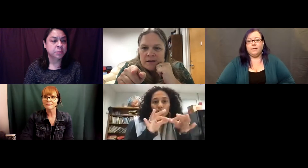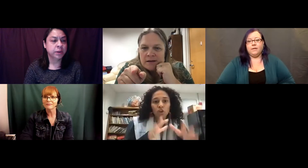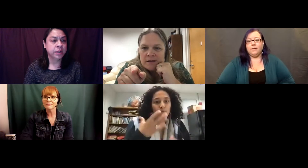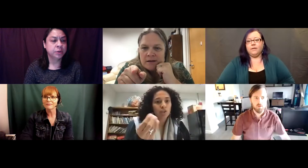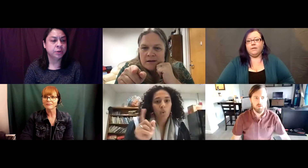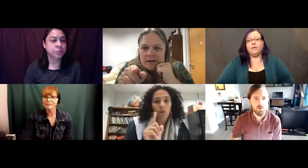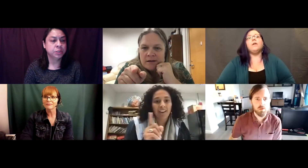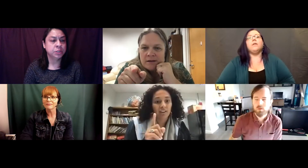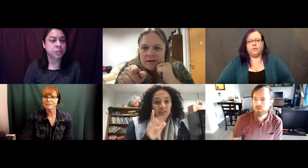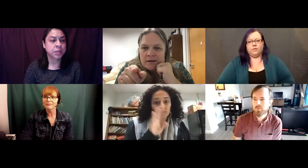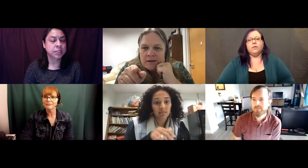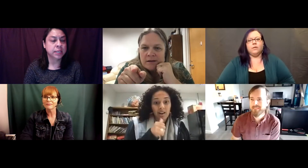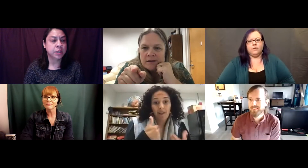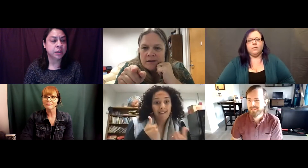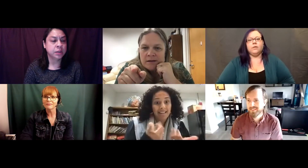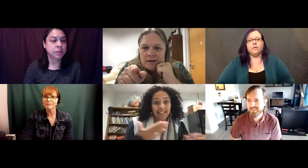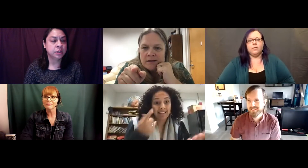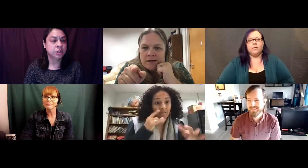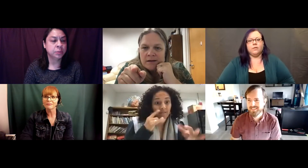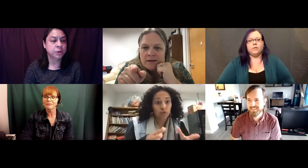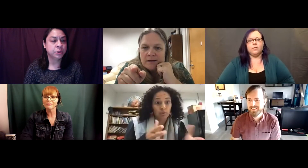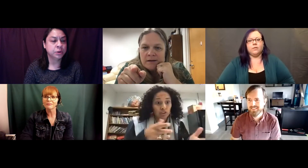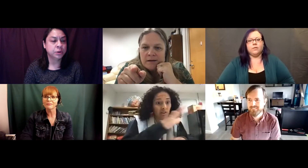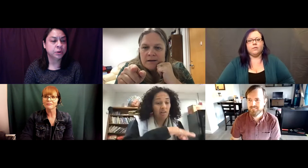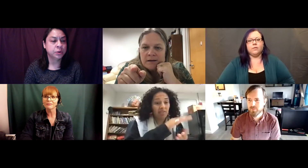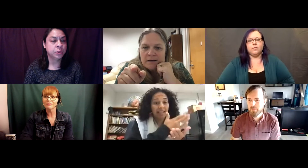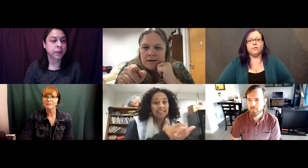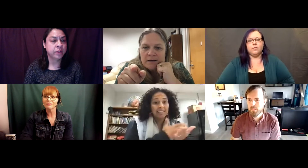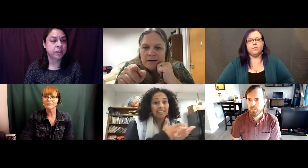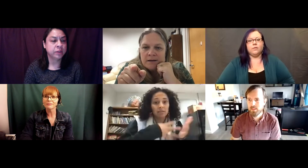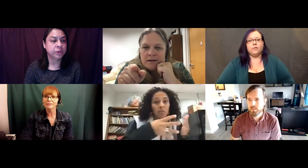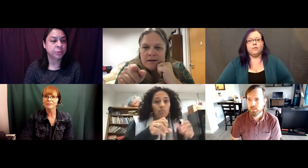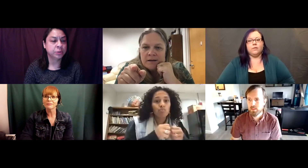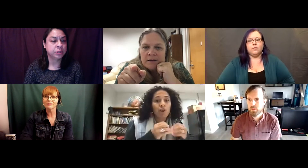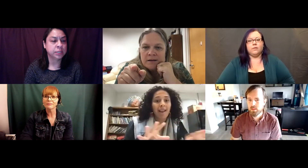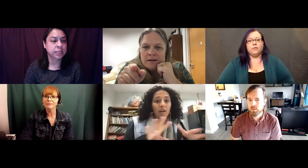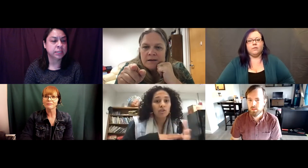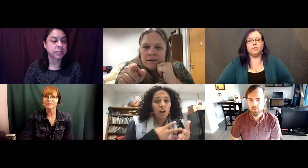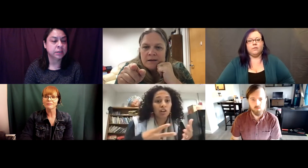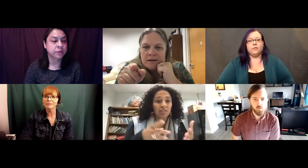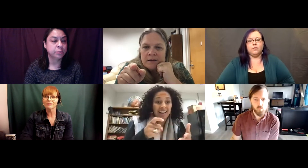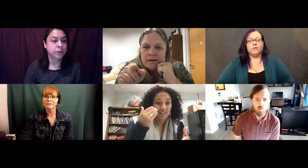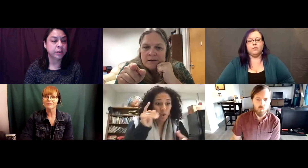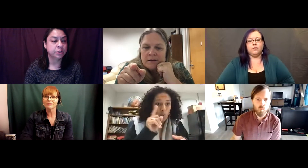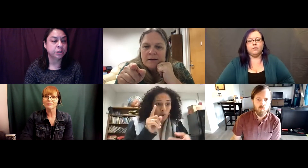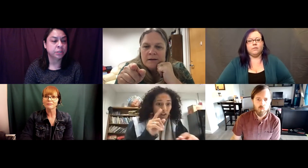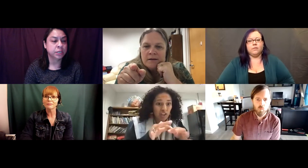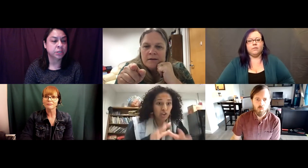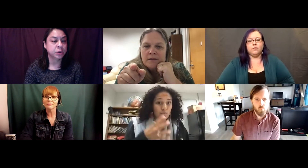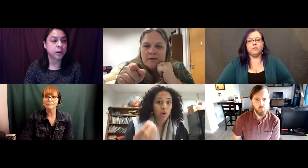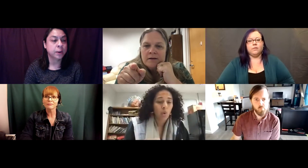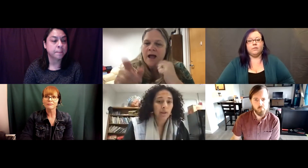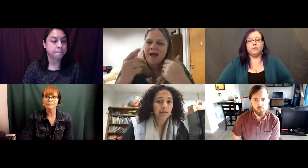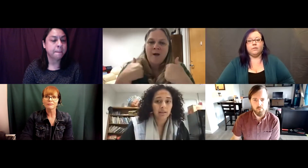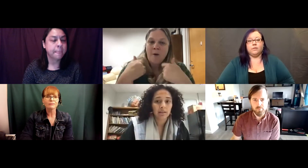Some of the breakout rooms do not say the interpreter. We don't have anything for interpreters on the list for the breakout charts. I need to